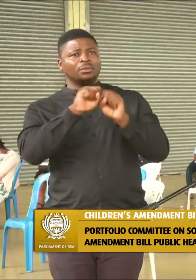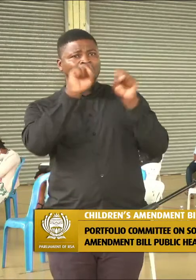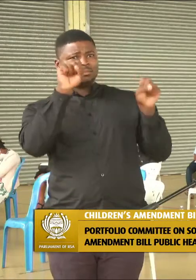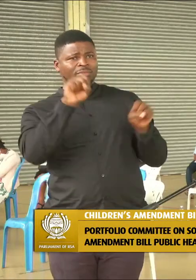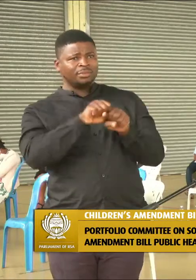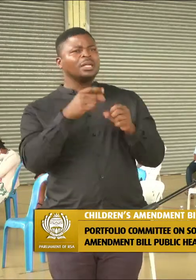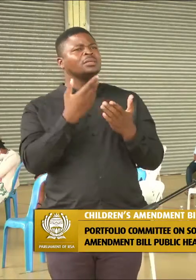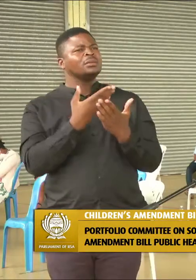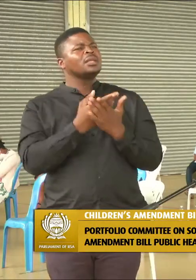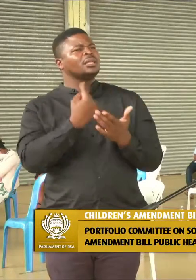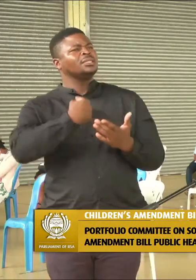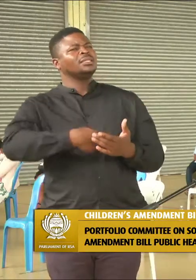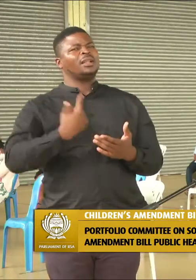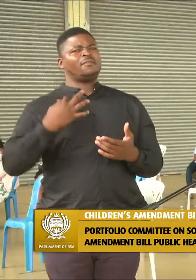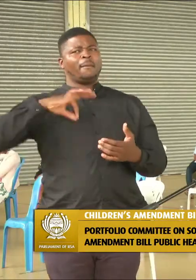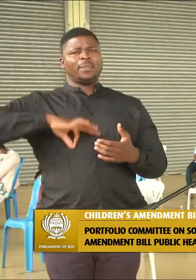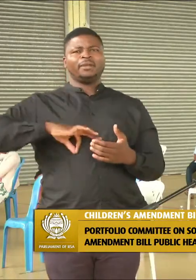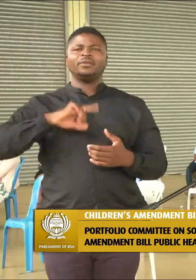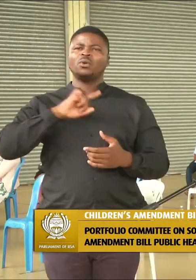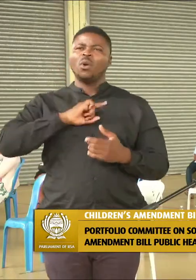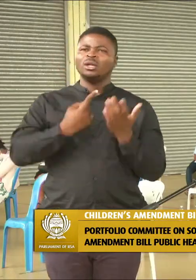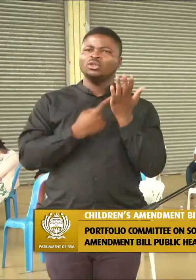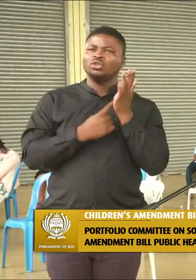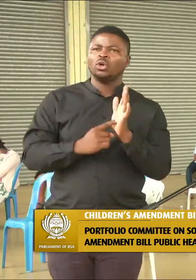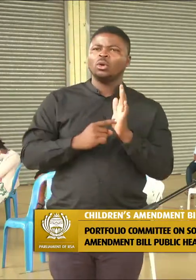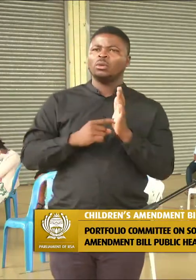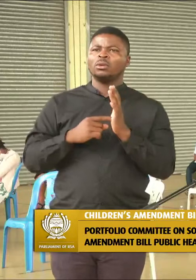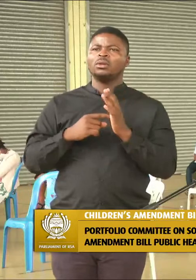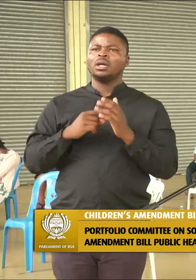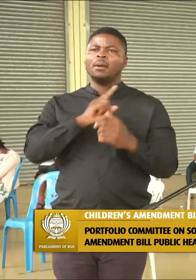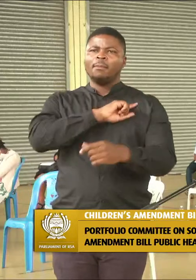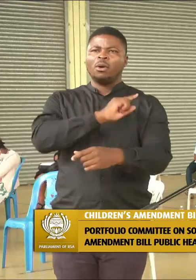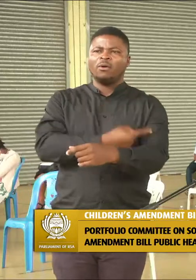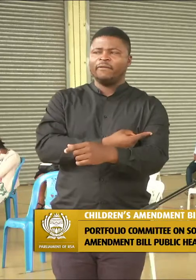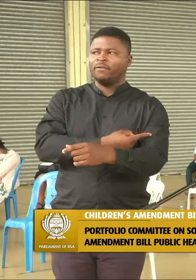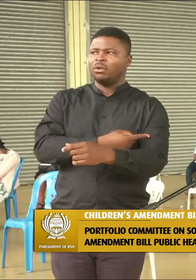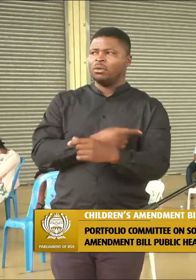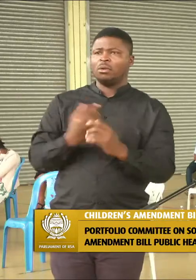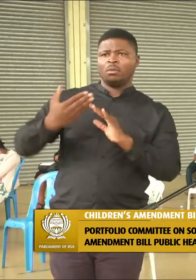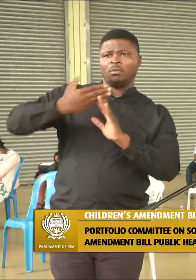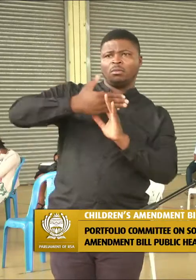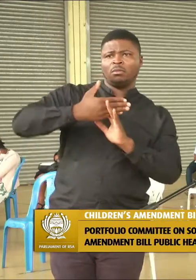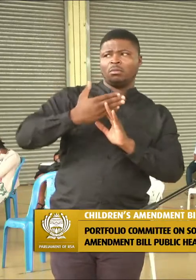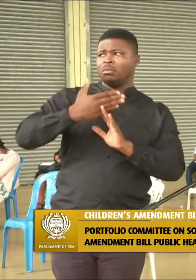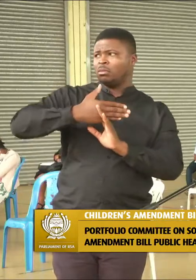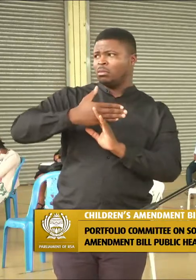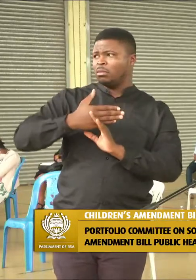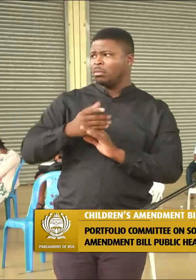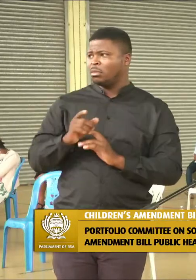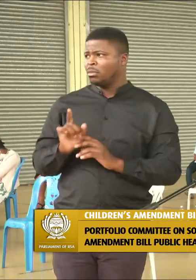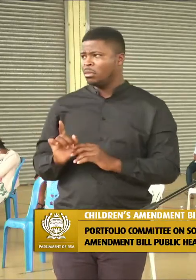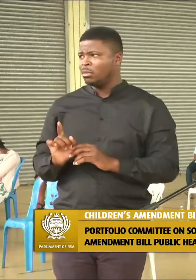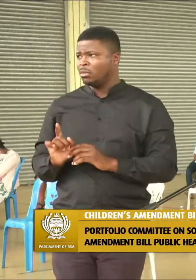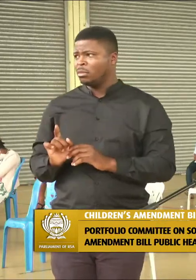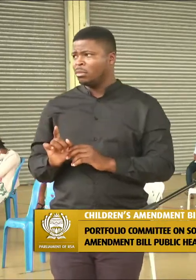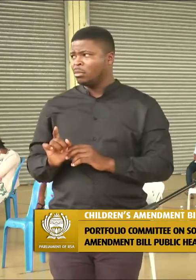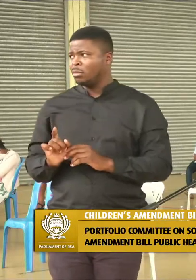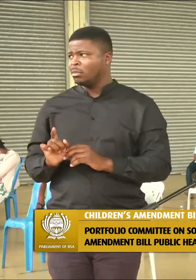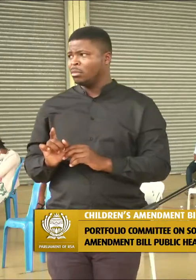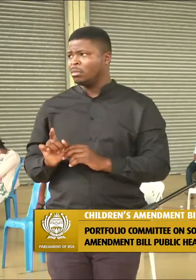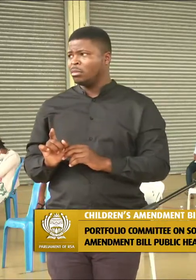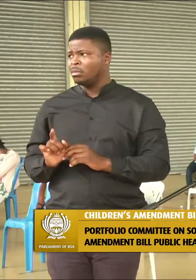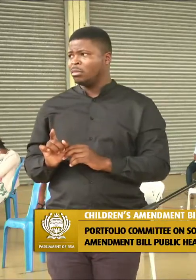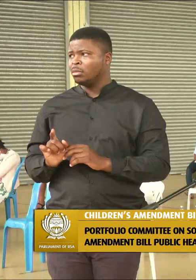benefit to show who's more powerful. All right. Okay. Nesikhathi You must, esingaba sorry, sis. You must give her